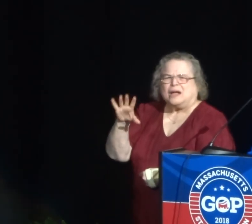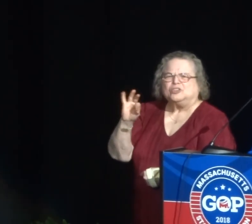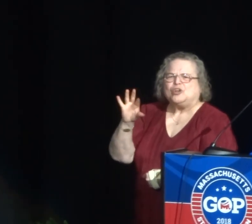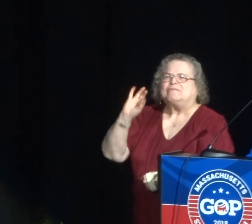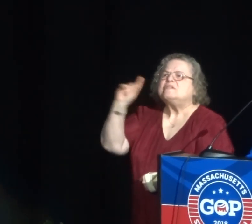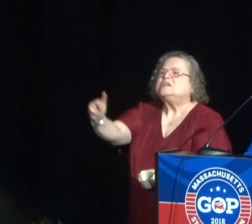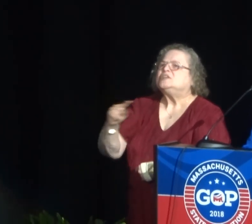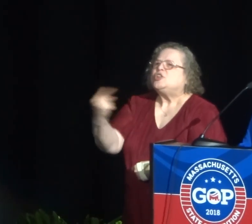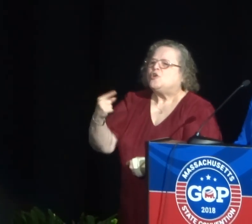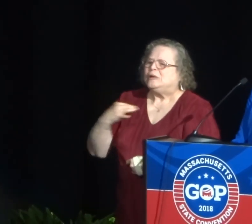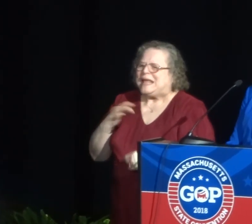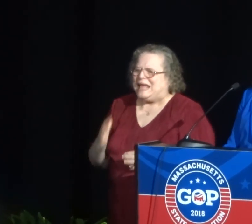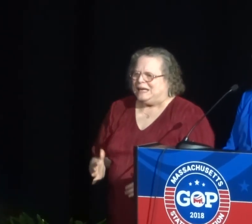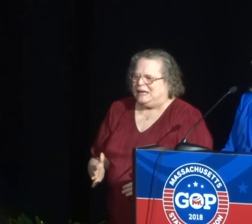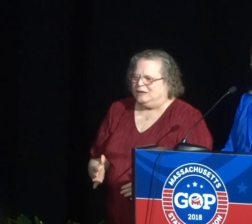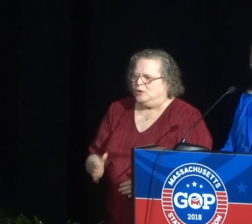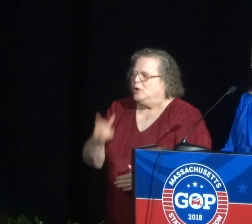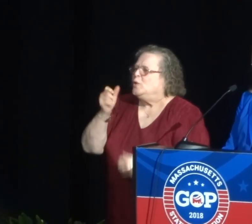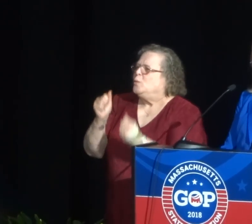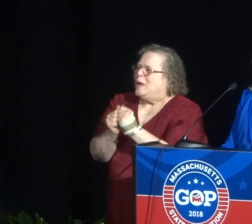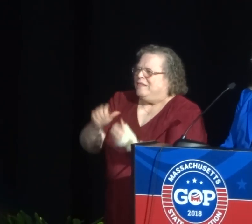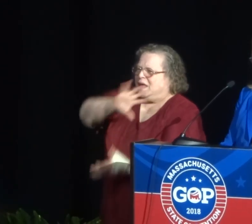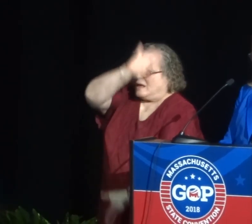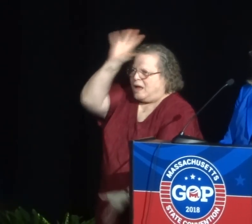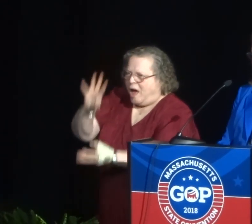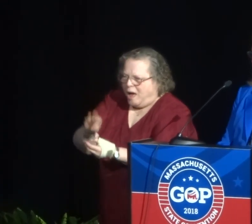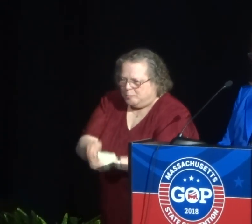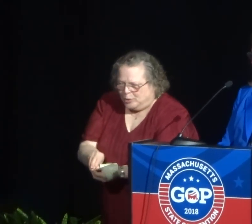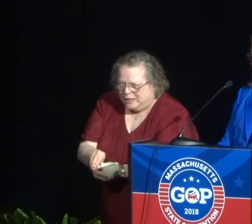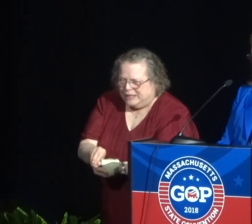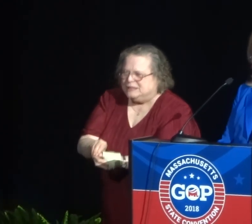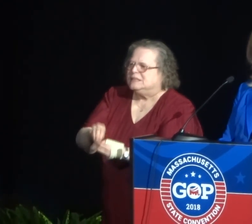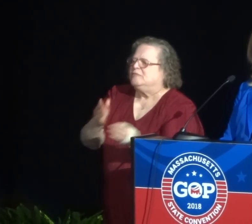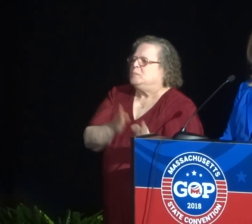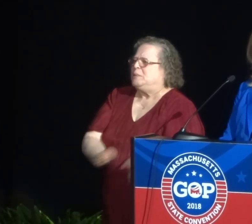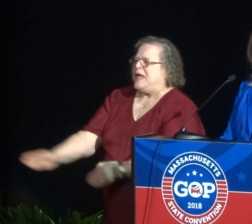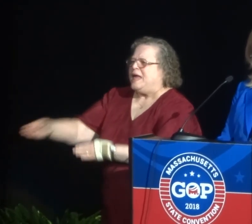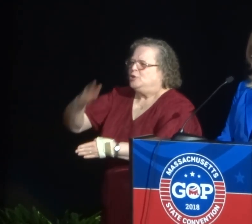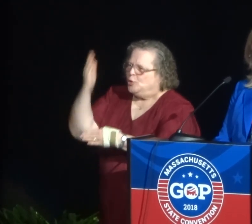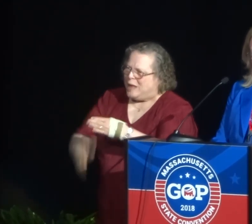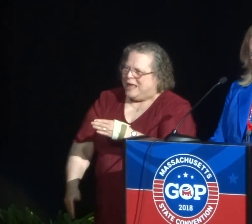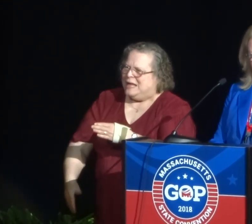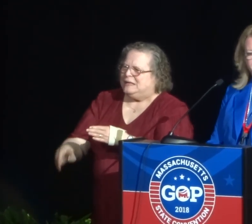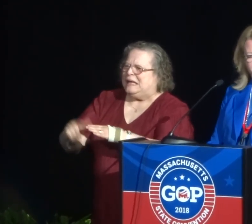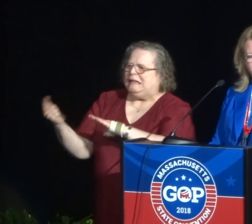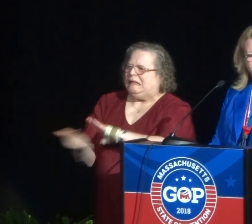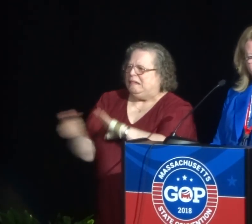only candidate who has a comprehensive plan to end illegal immigration.